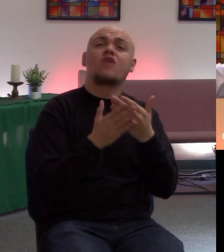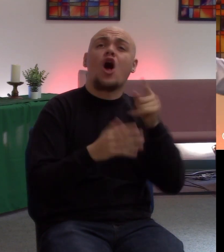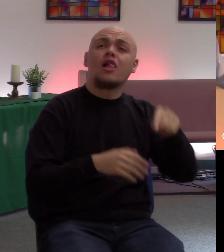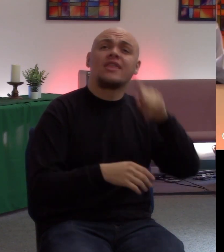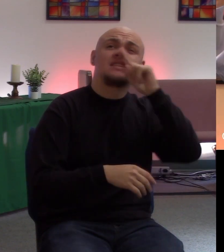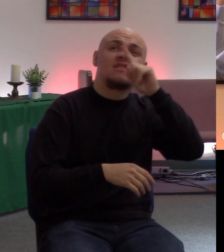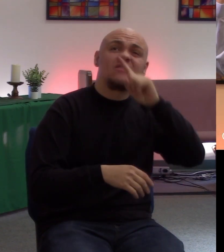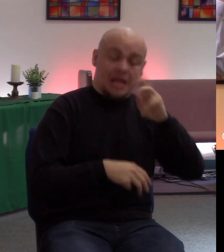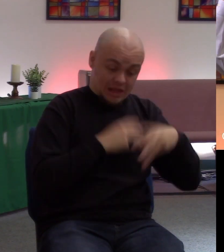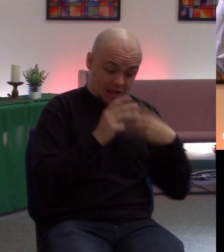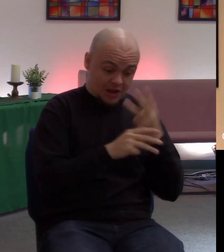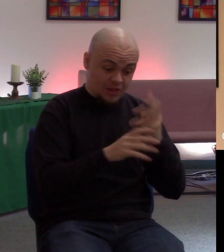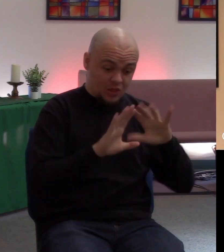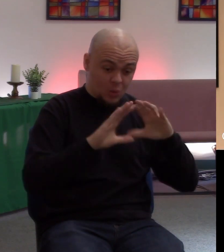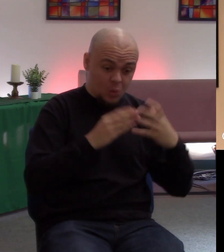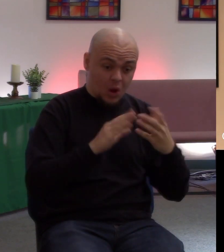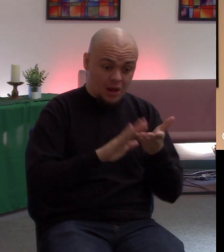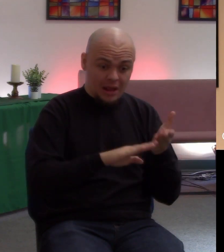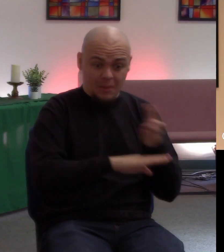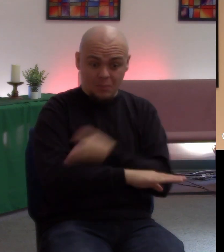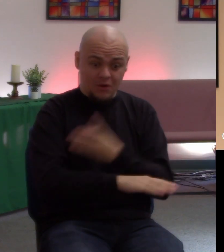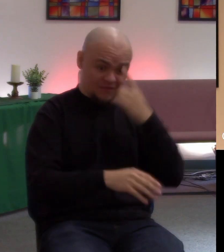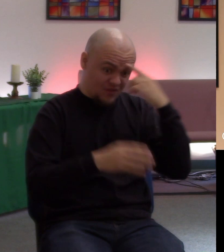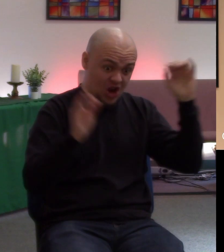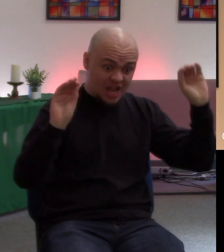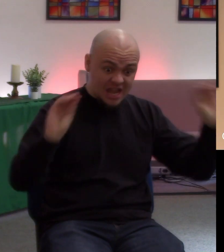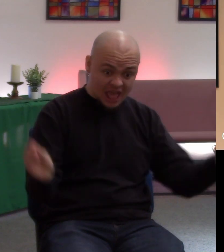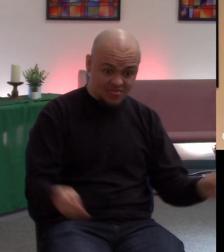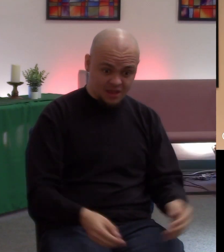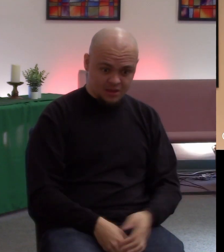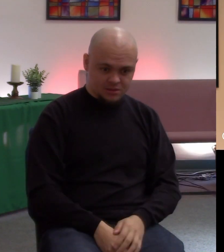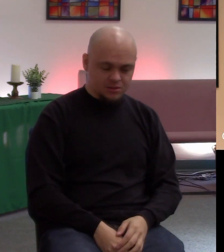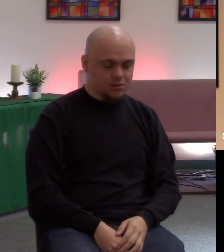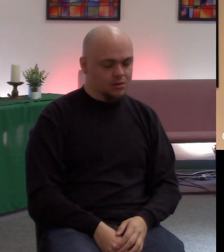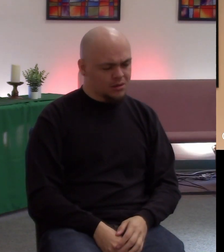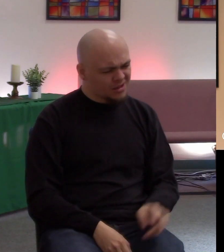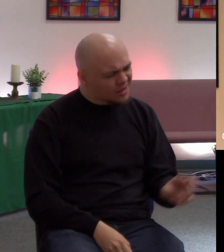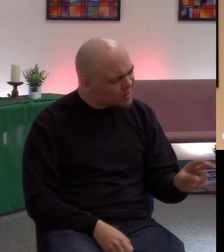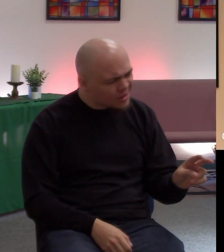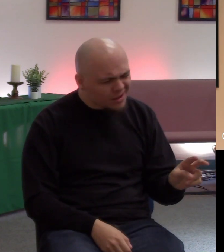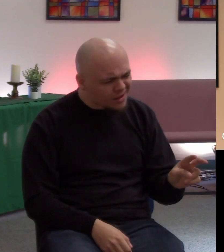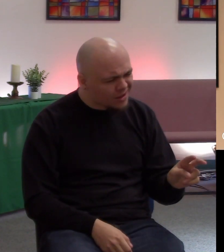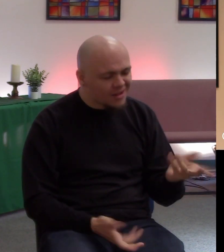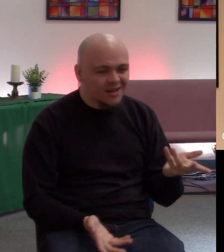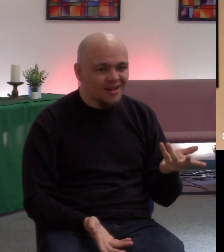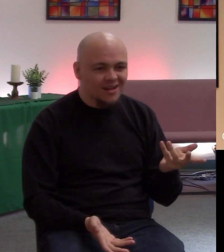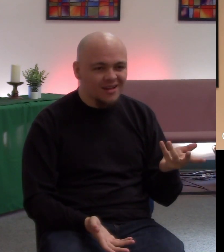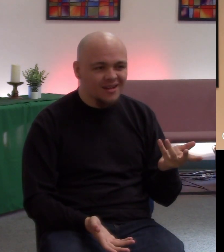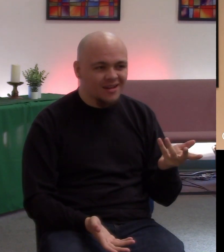well, wait a minute. What if all this climate change is a hoax and we make the world a better place for nothing?